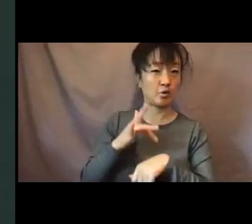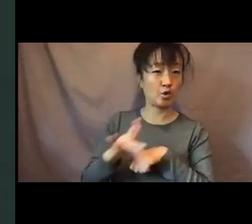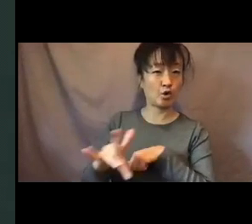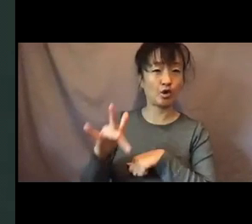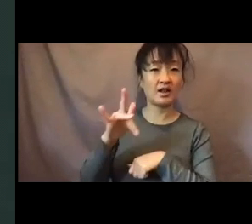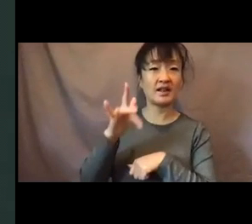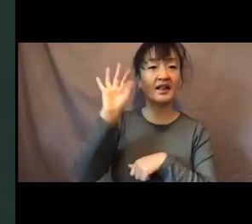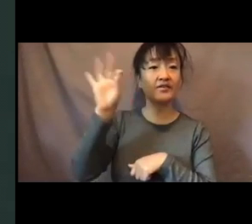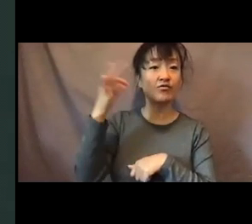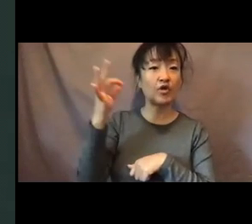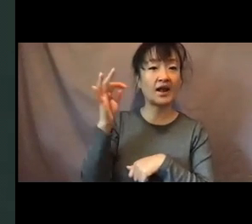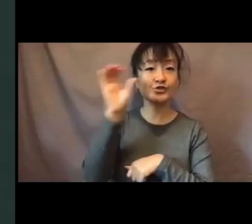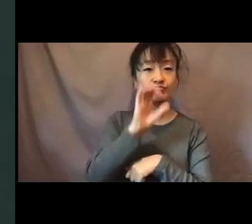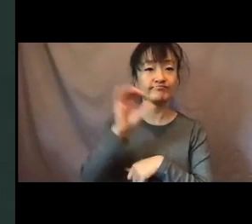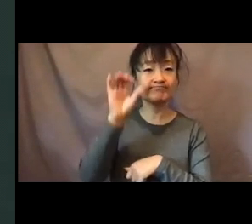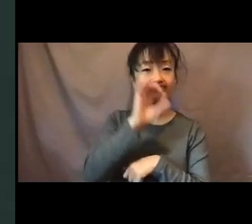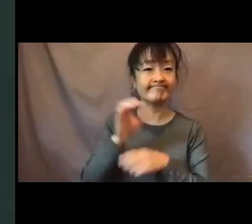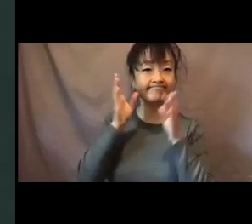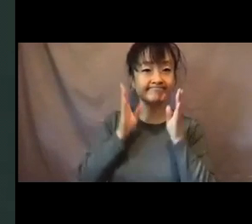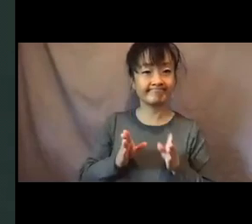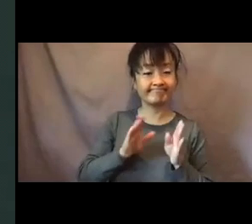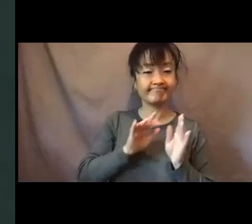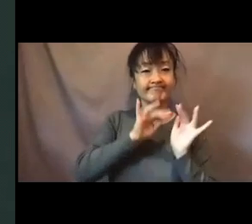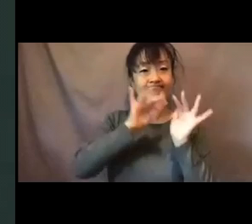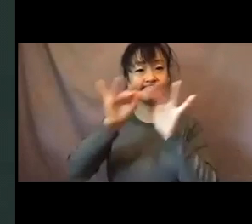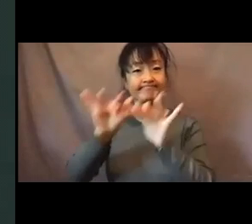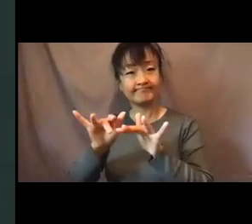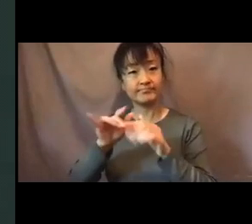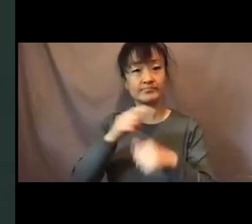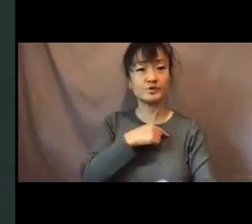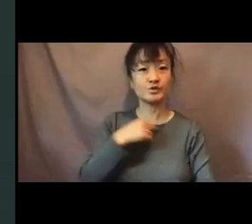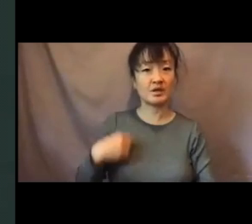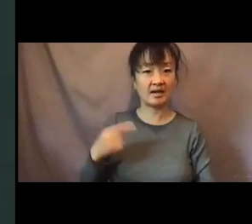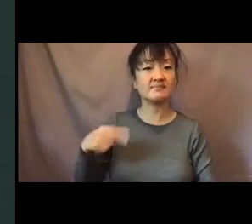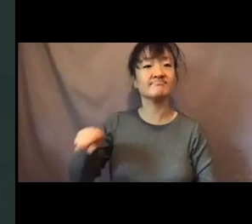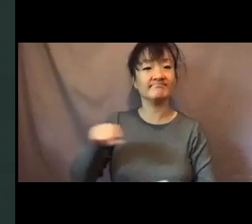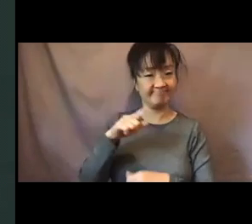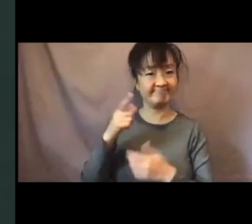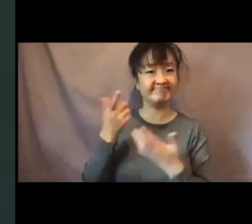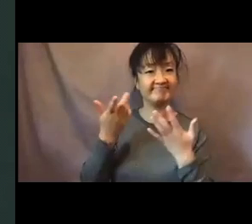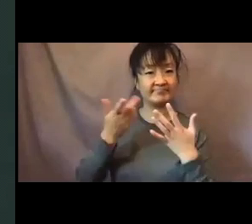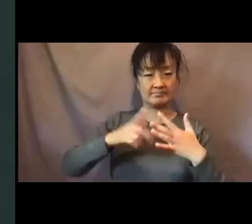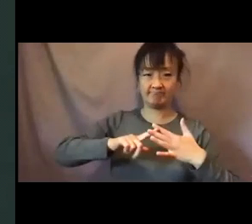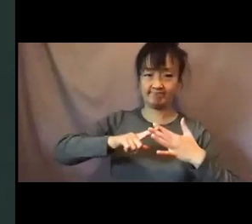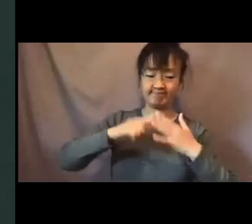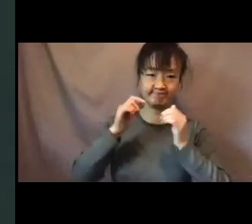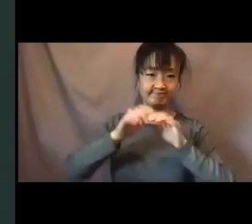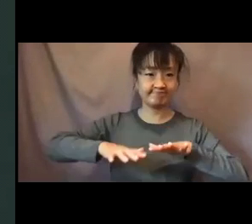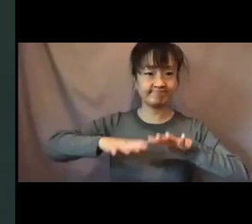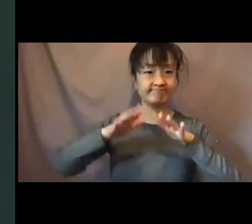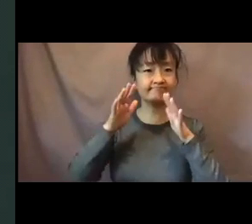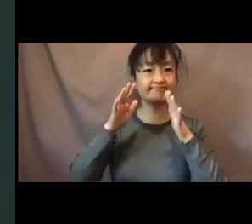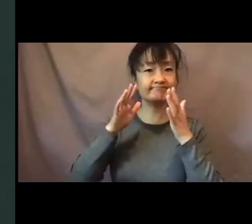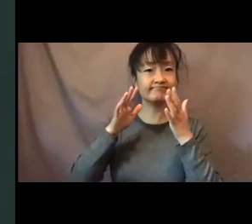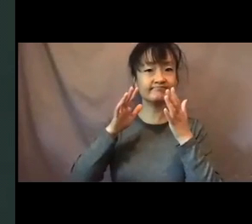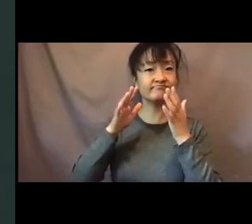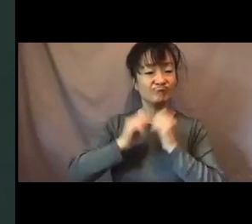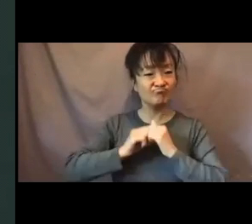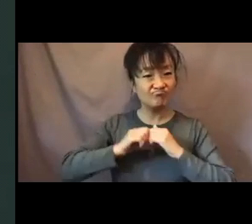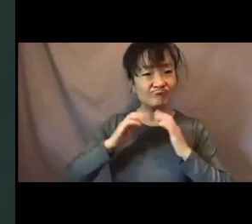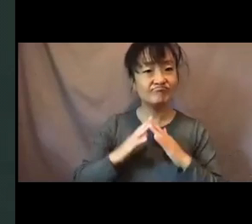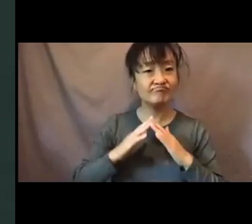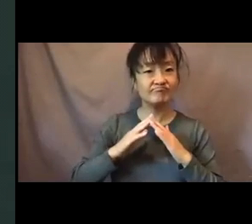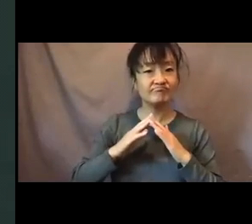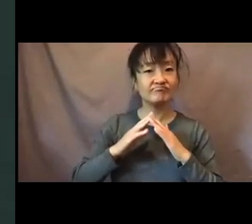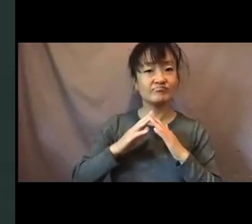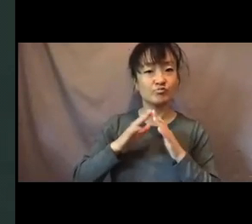China were really the pioneers of that time who successfully circumnavigated the